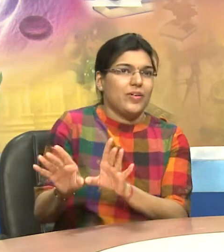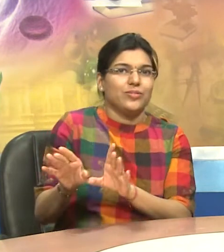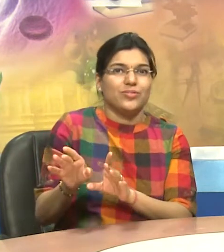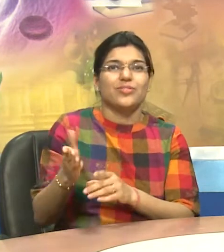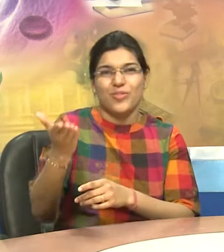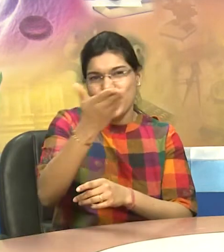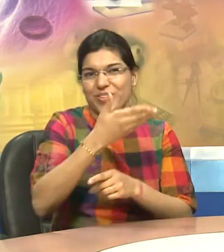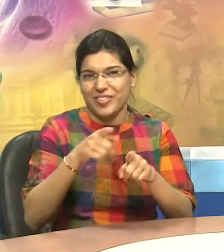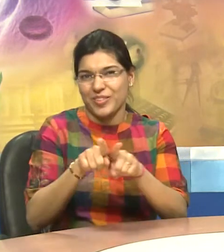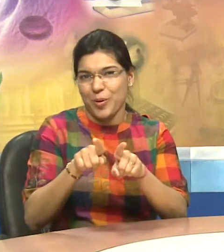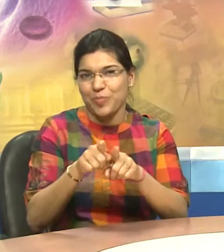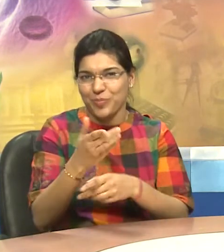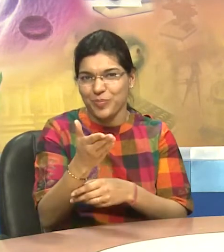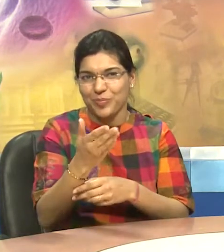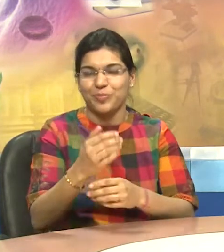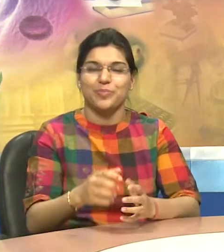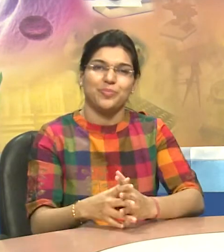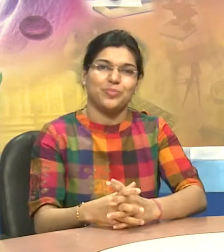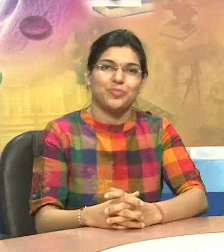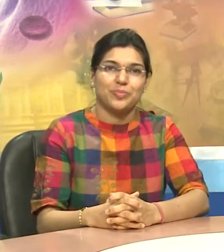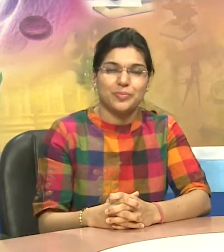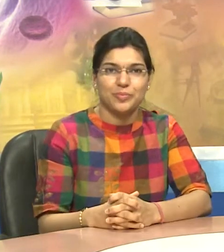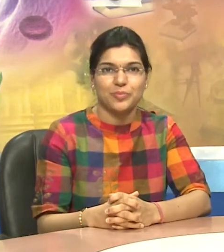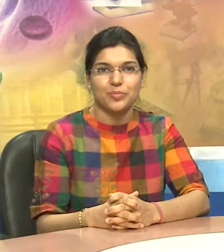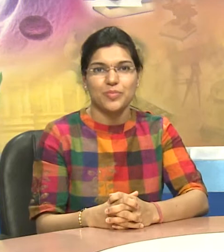sounds which damages your ear is termed as noise.